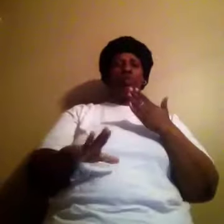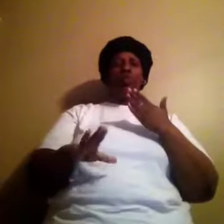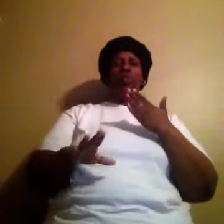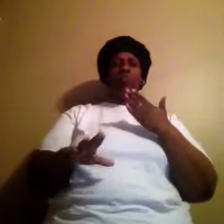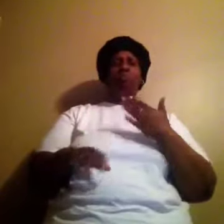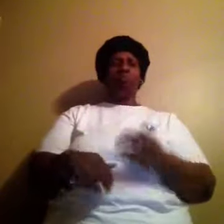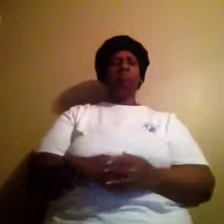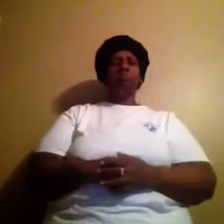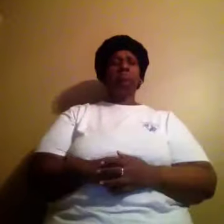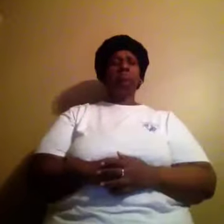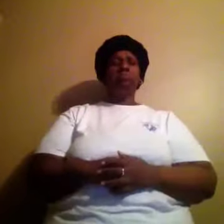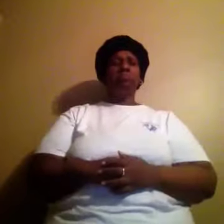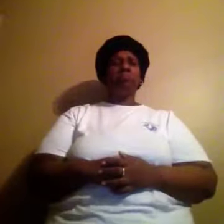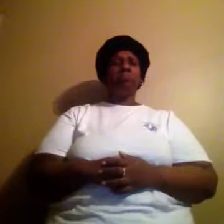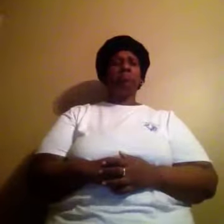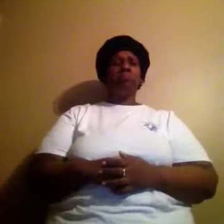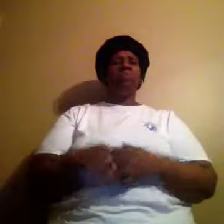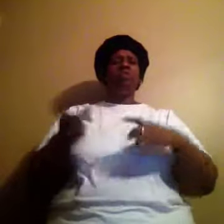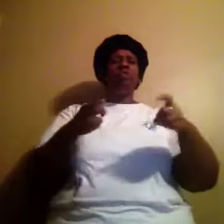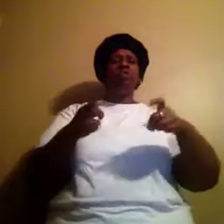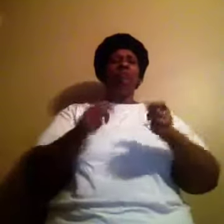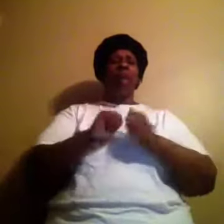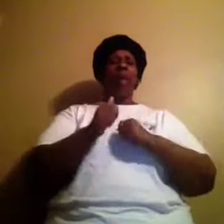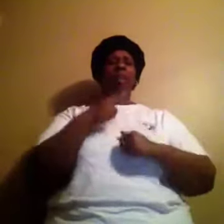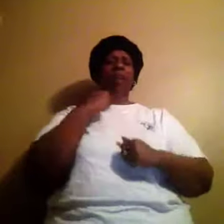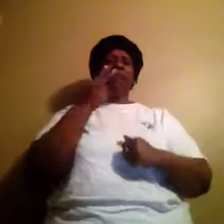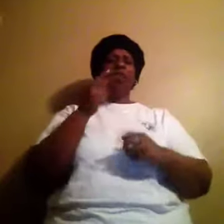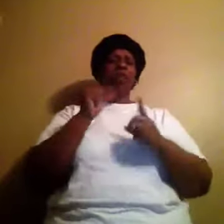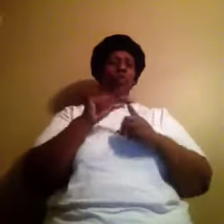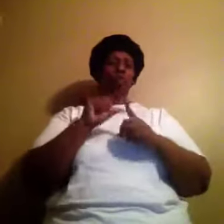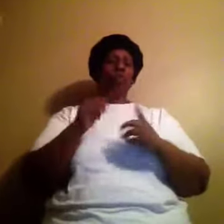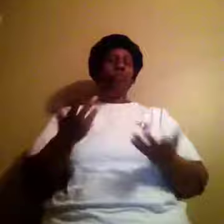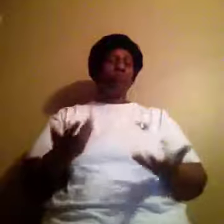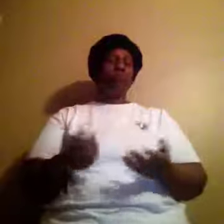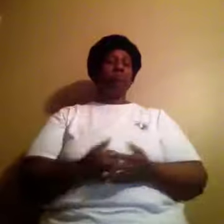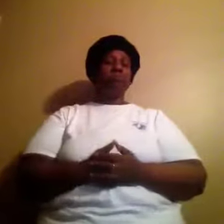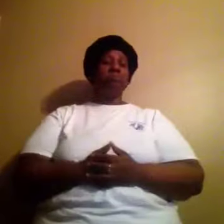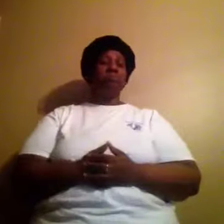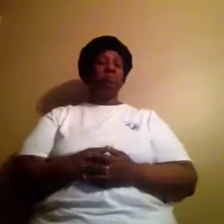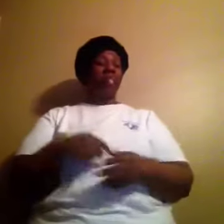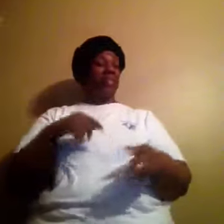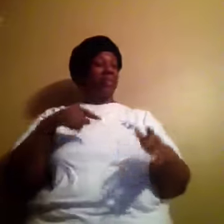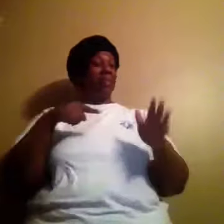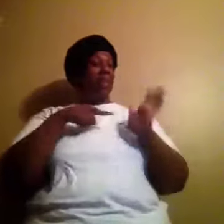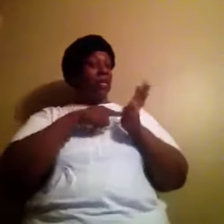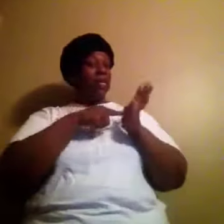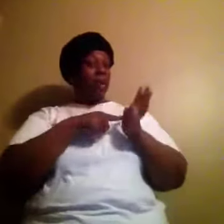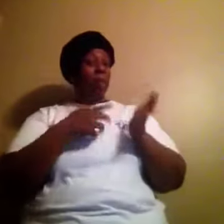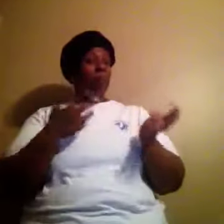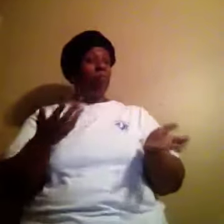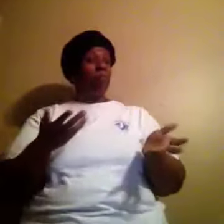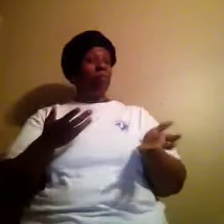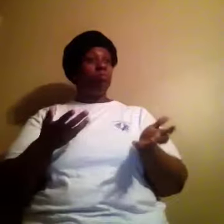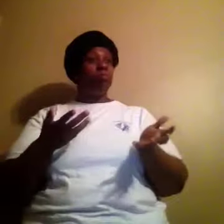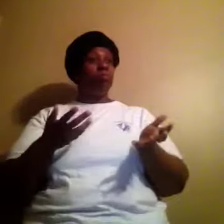get control over the pronunciation more quickly. So, for example, the word